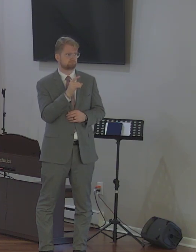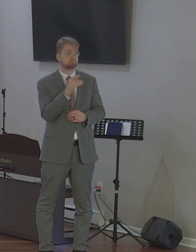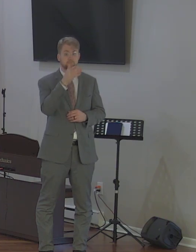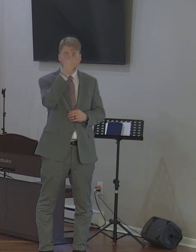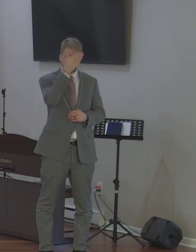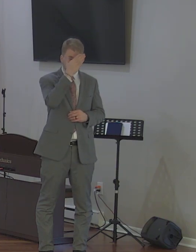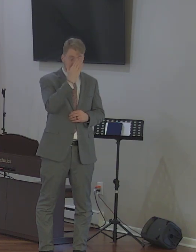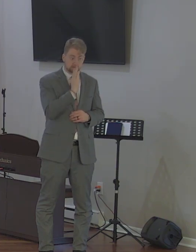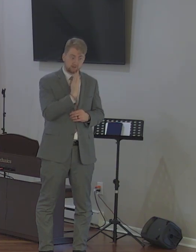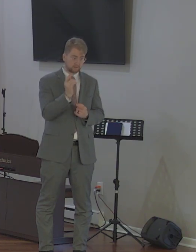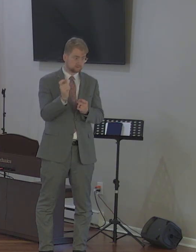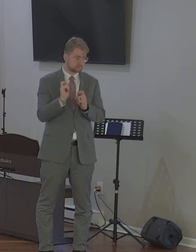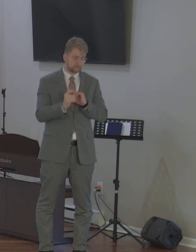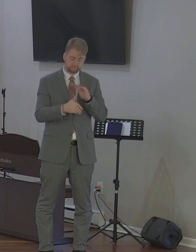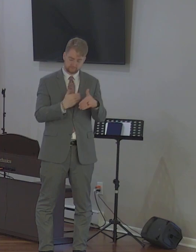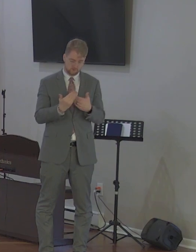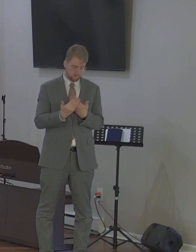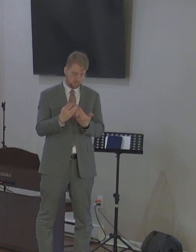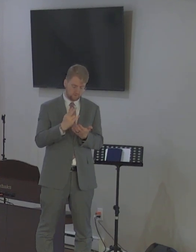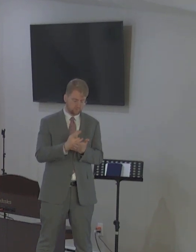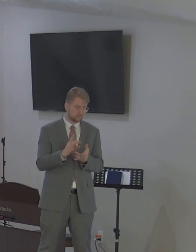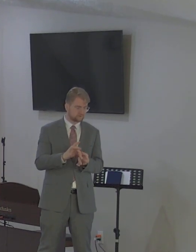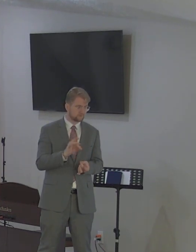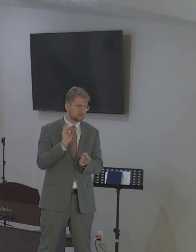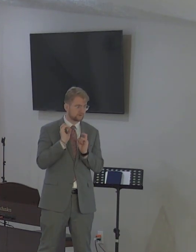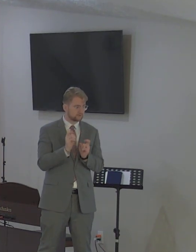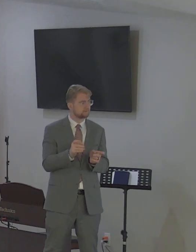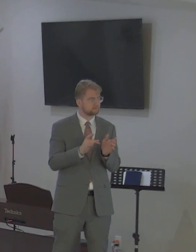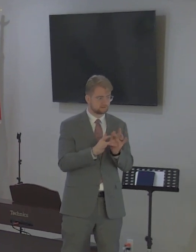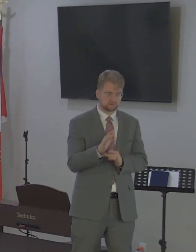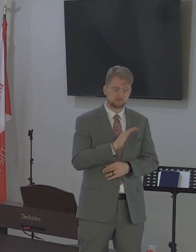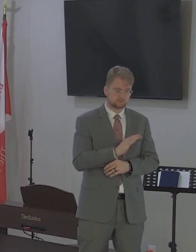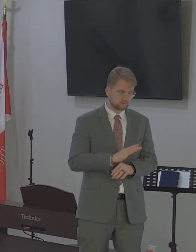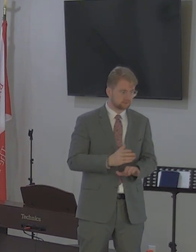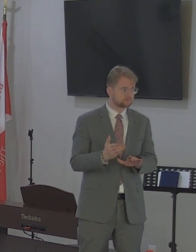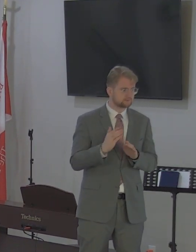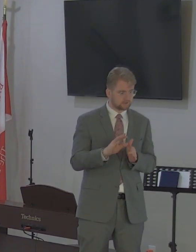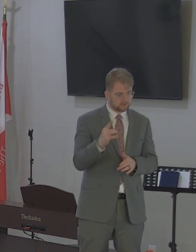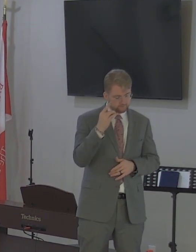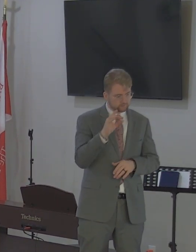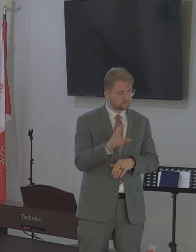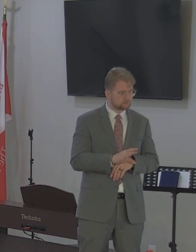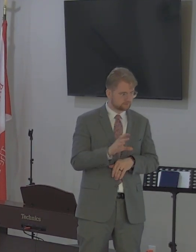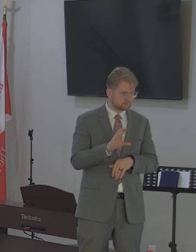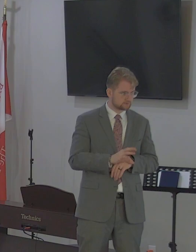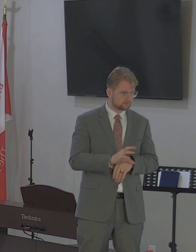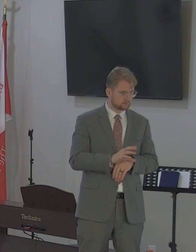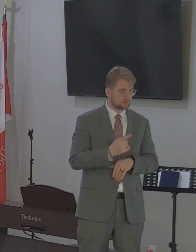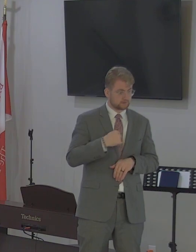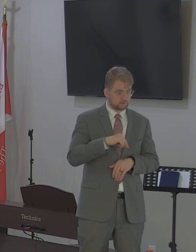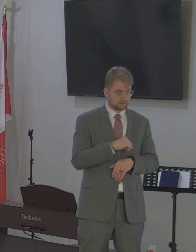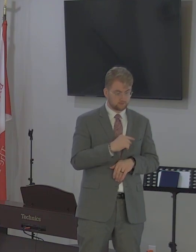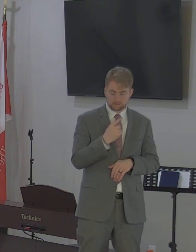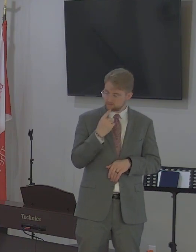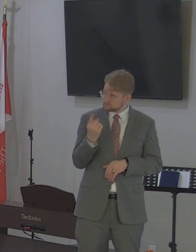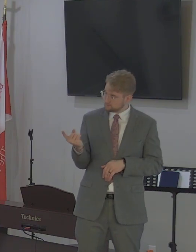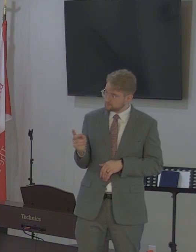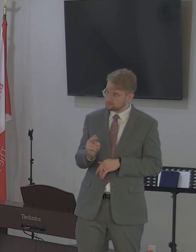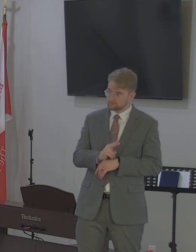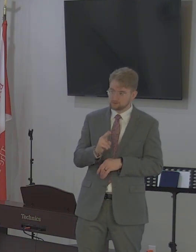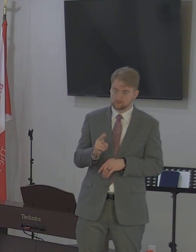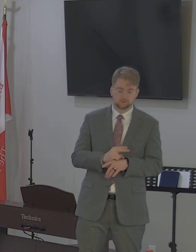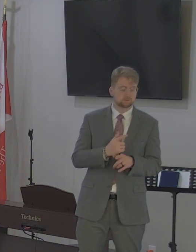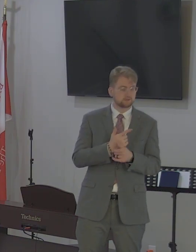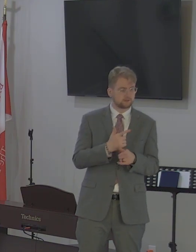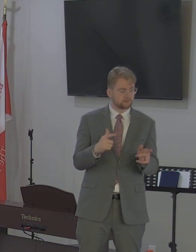God's given us all a Holy Spirit gift. Jesus Christ died for the church. And we're told right here to use our liberty